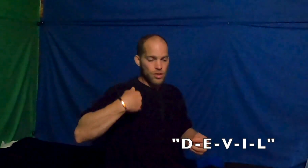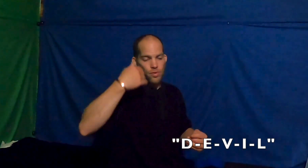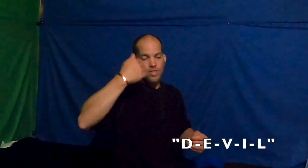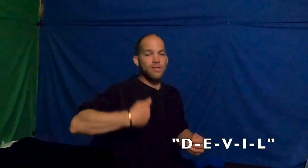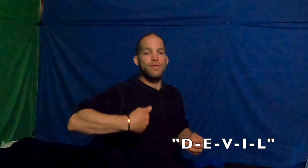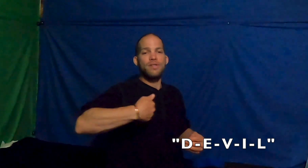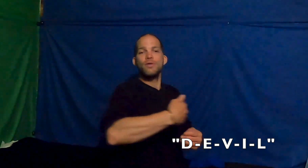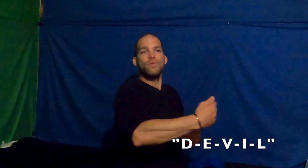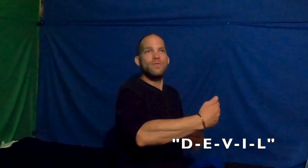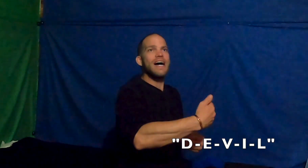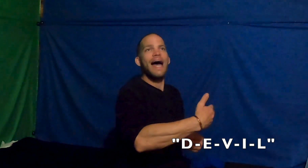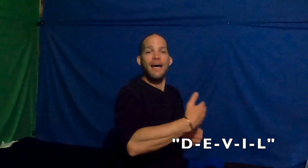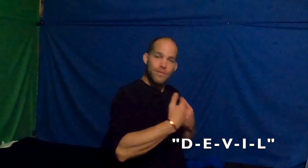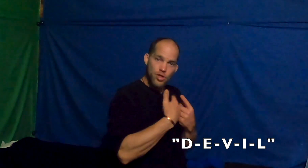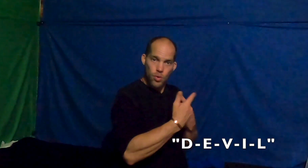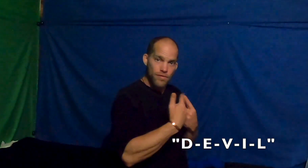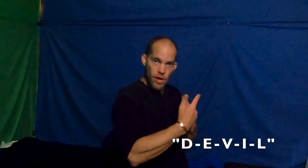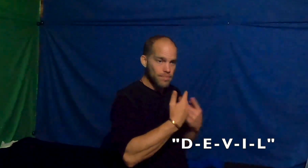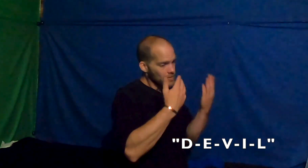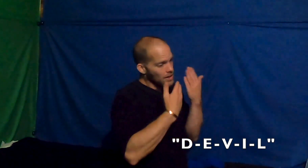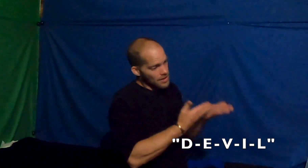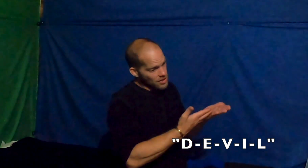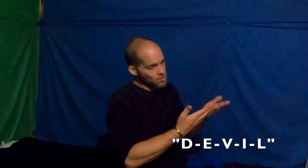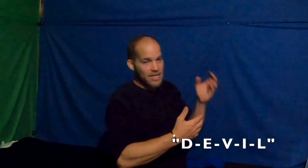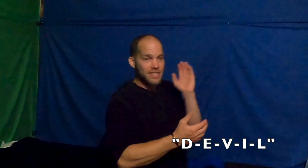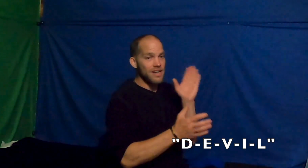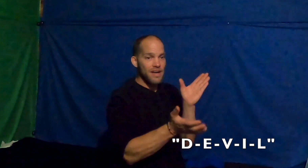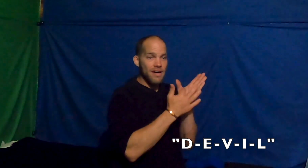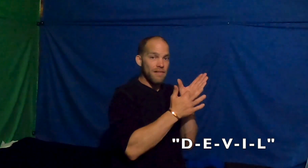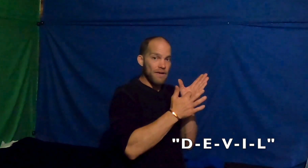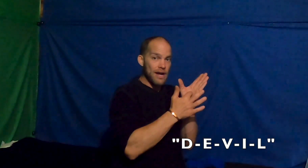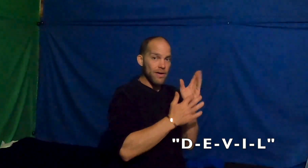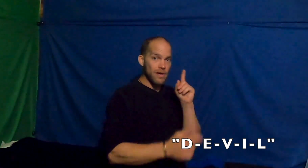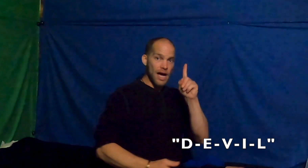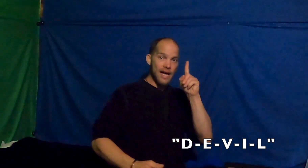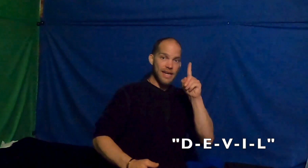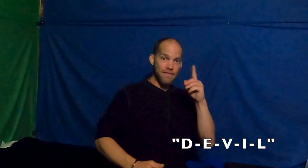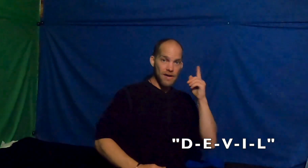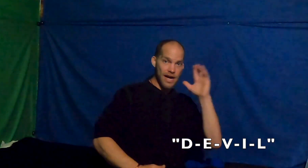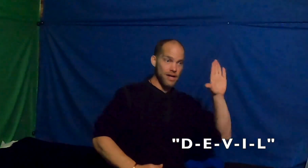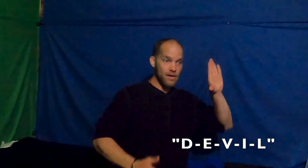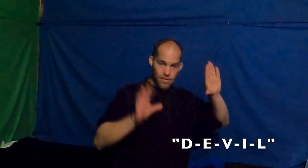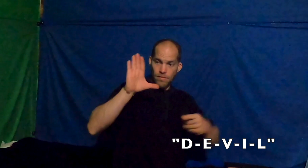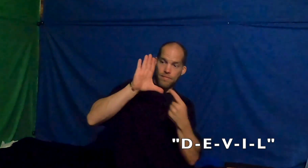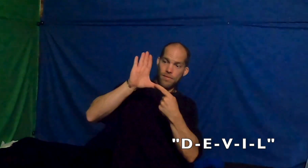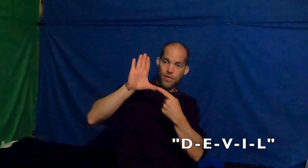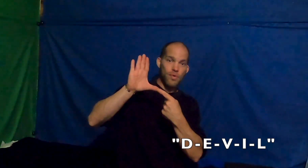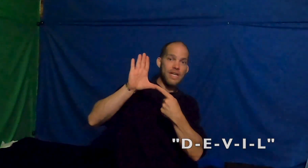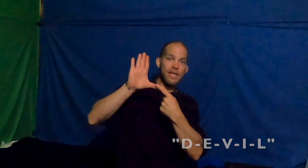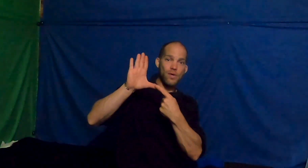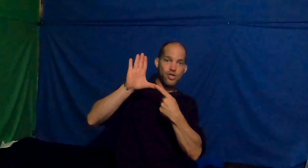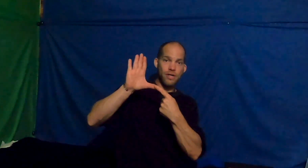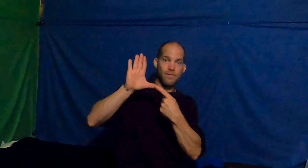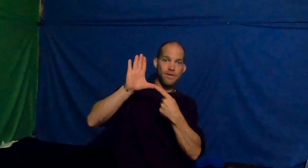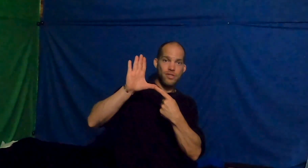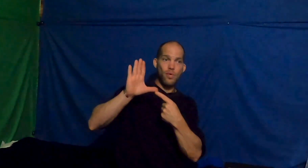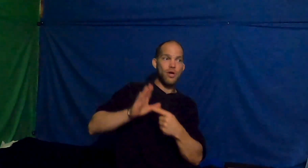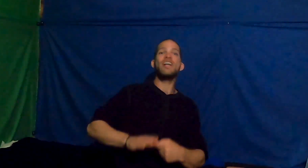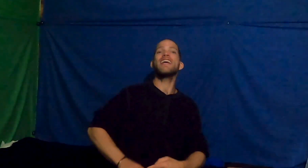to dia, to or from, expressed, vital, identified 3D notion. So when you're a